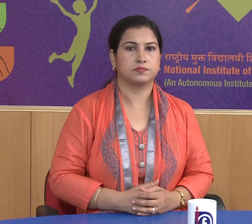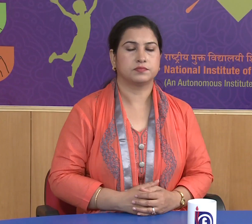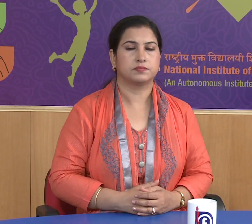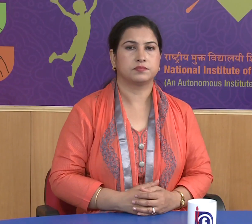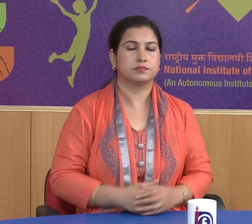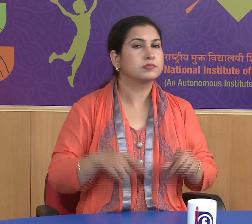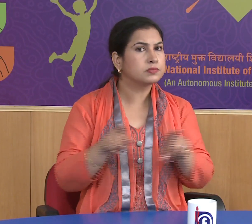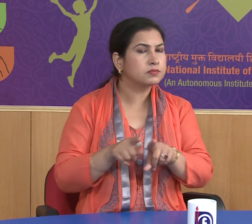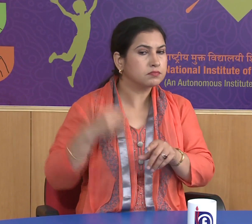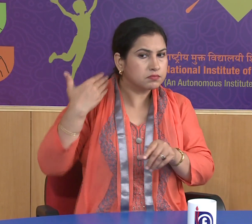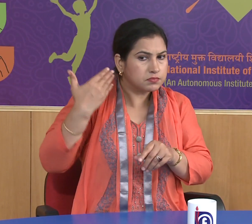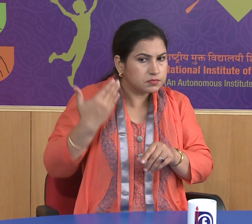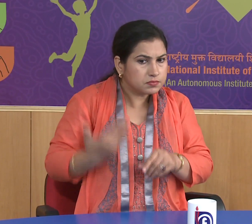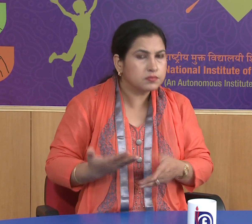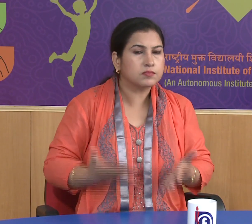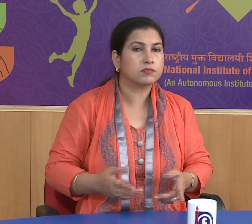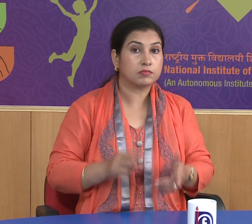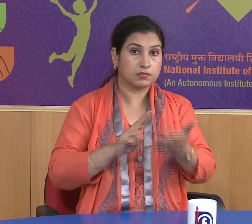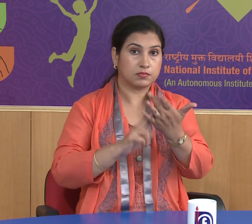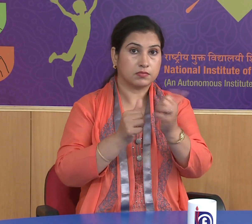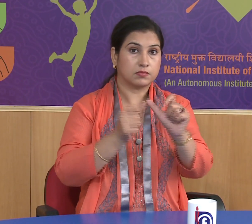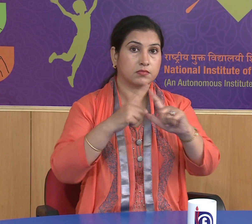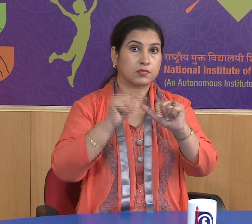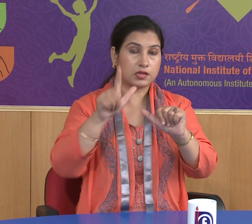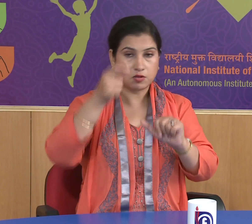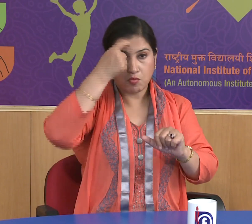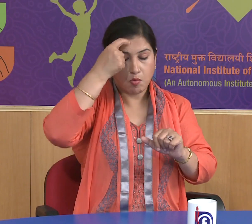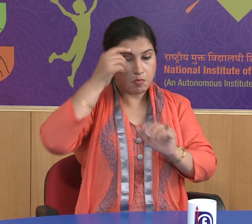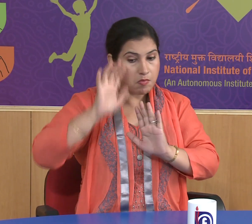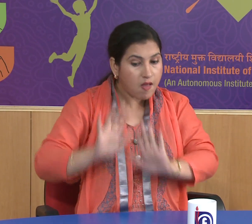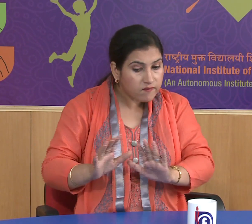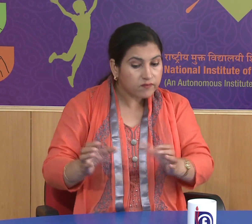As far as the Naxal problem is concerned,